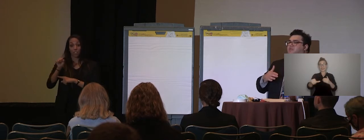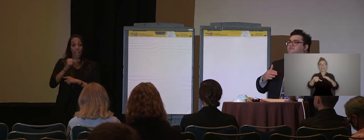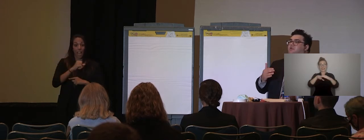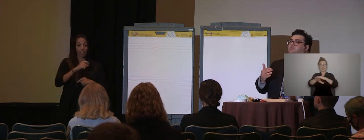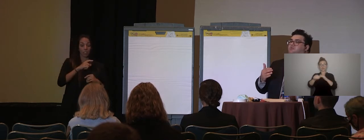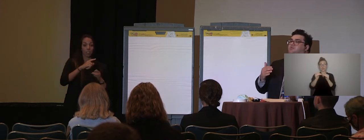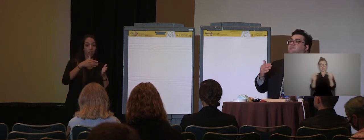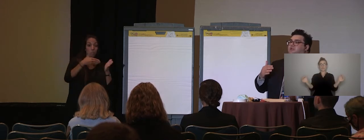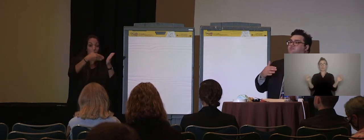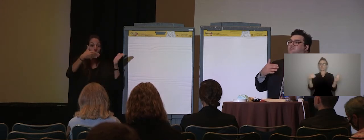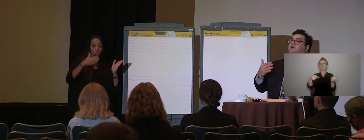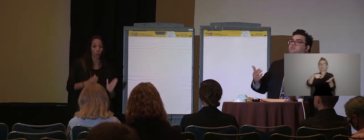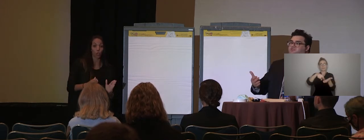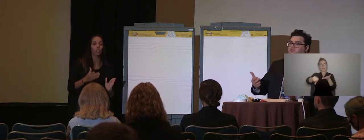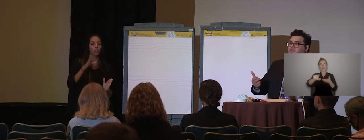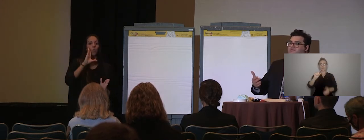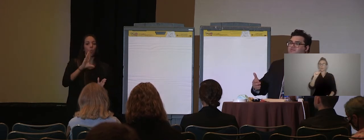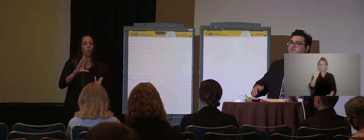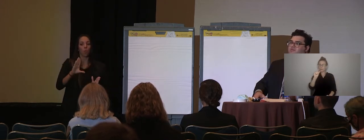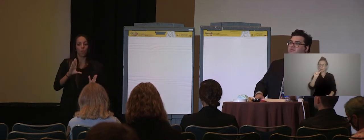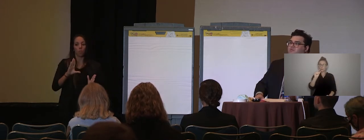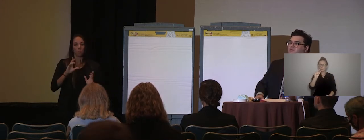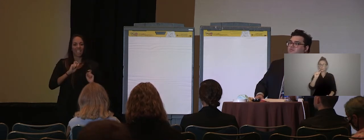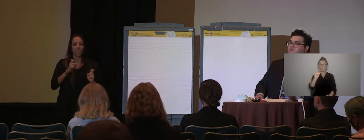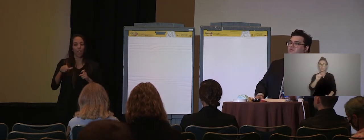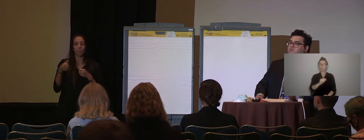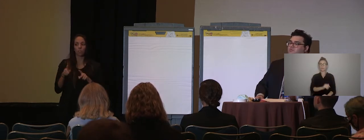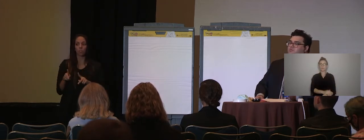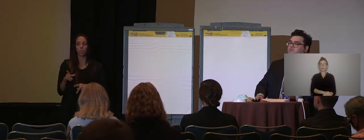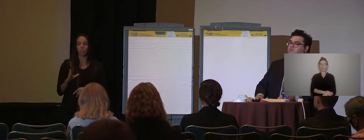are paid very little compared to other attorneys.